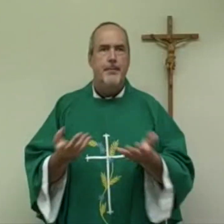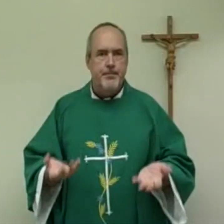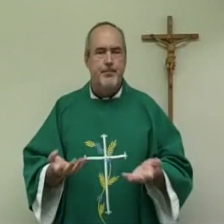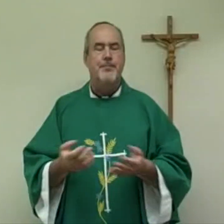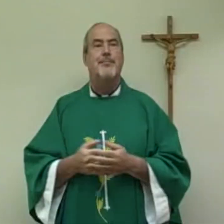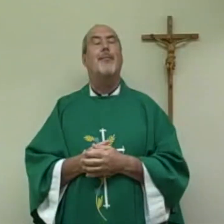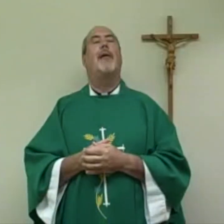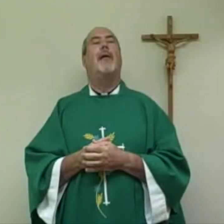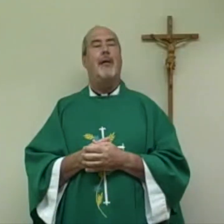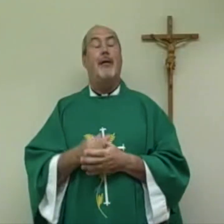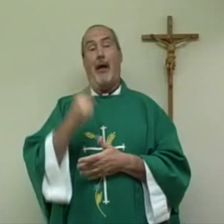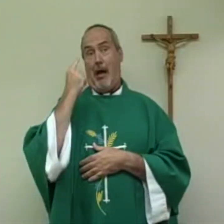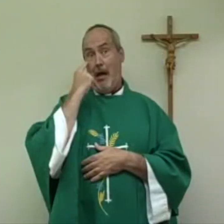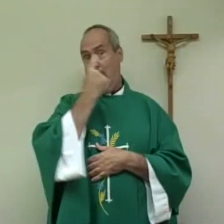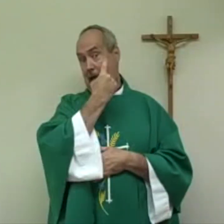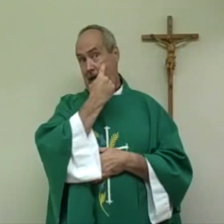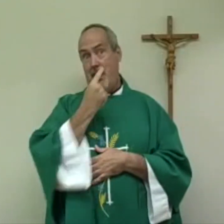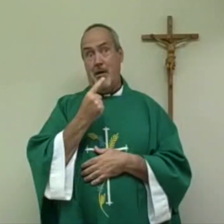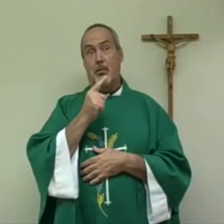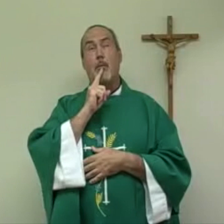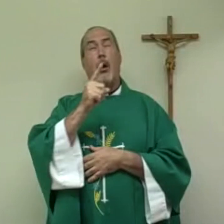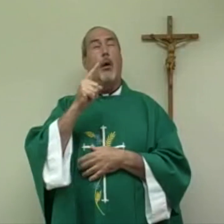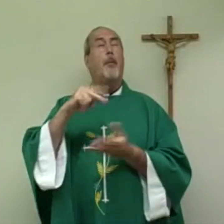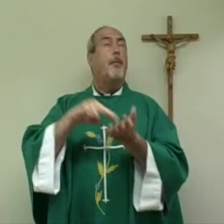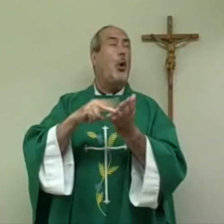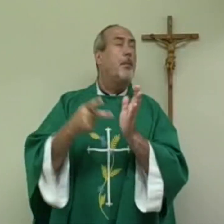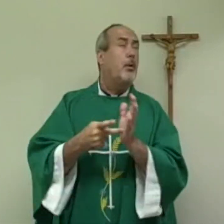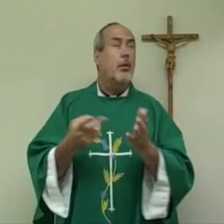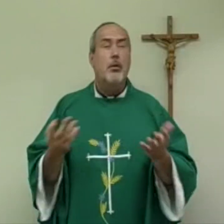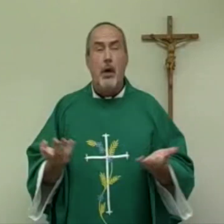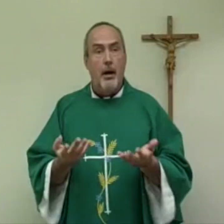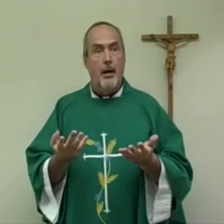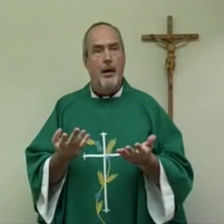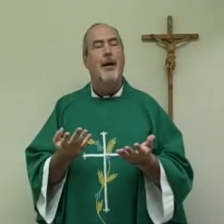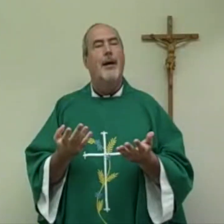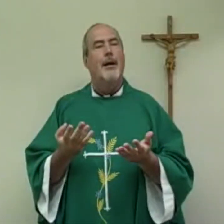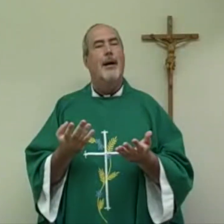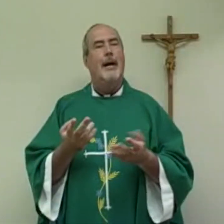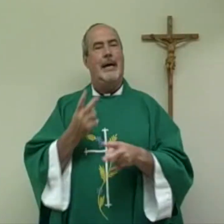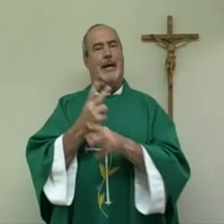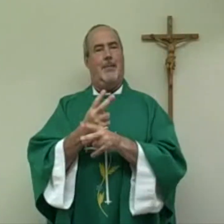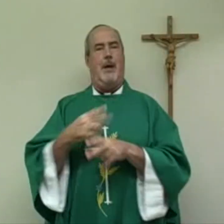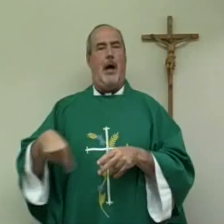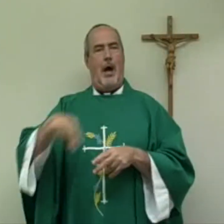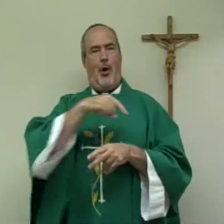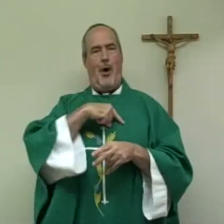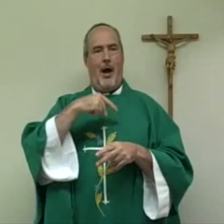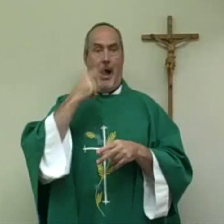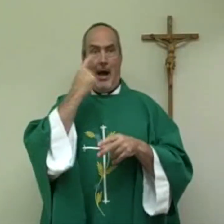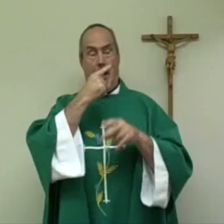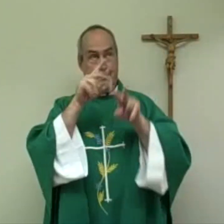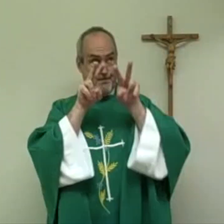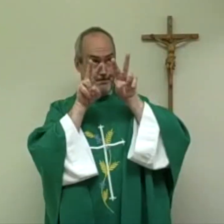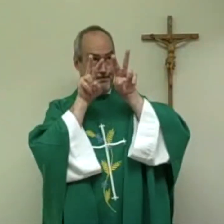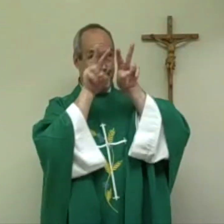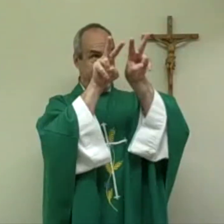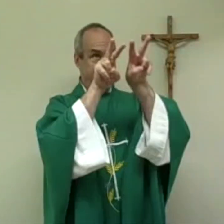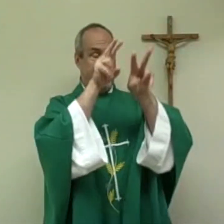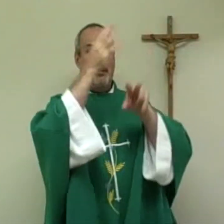feet. And how he explains it from his reflection is that when Jesus is talking about the eyes,